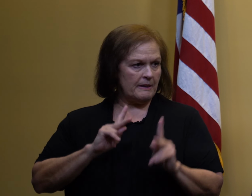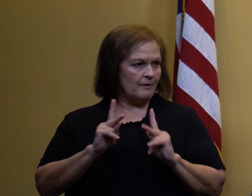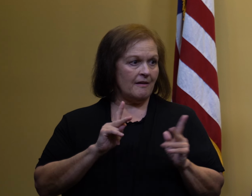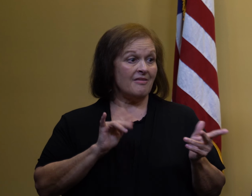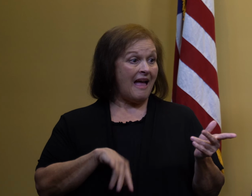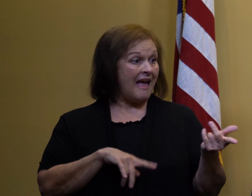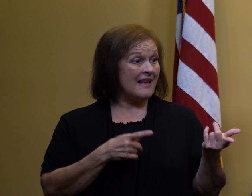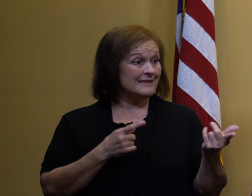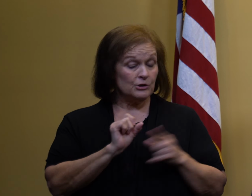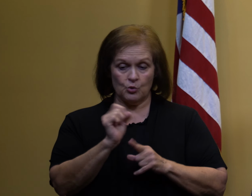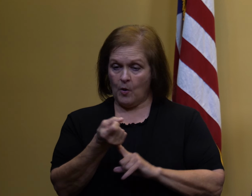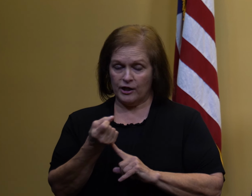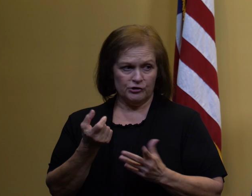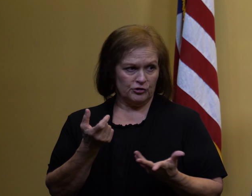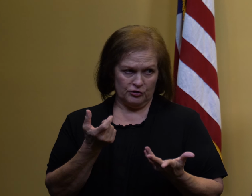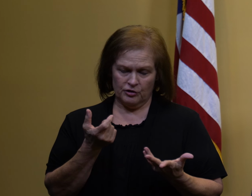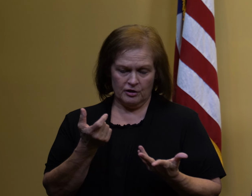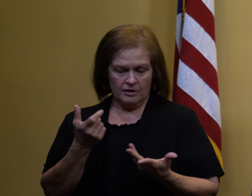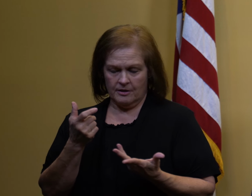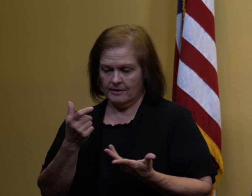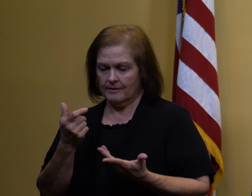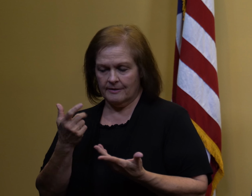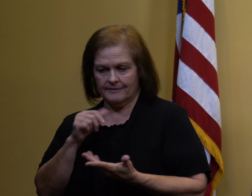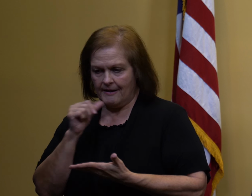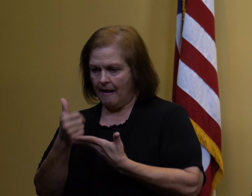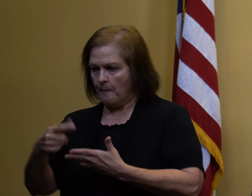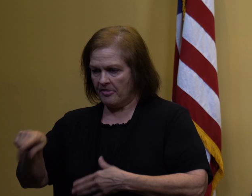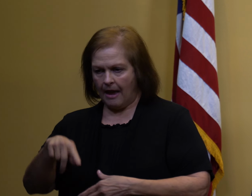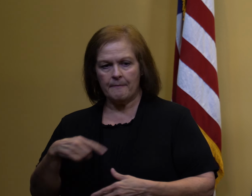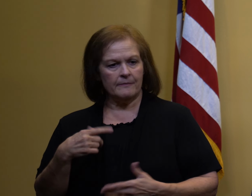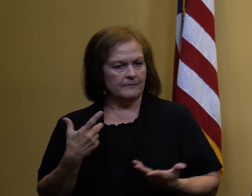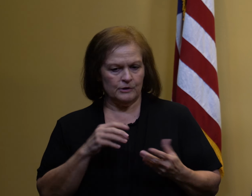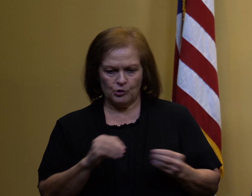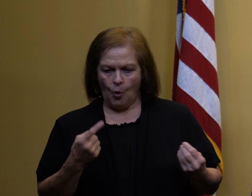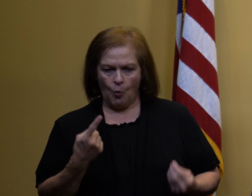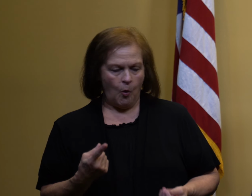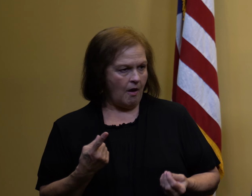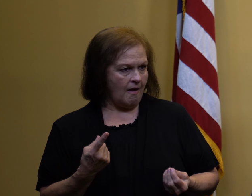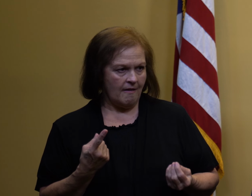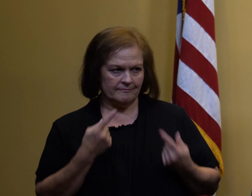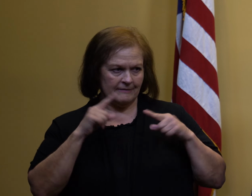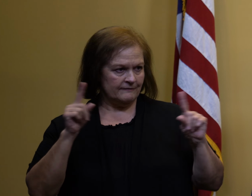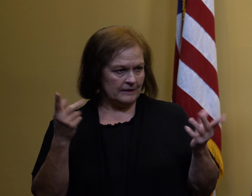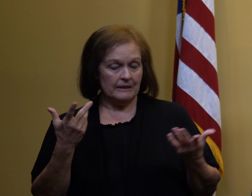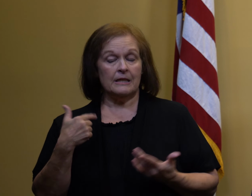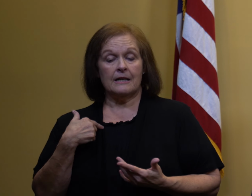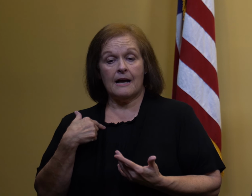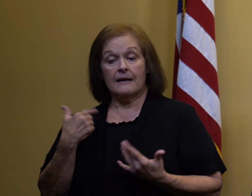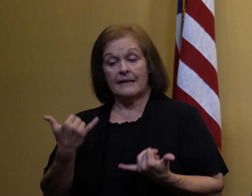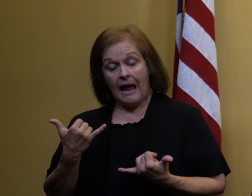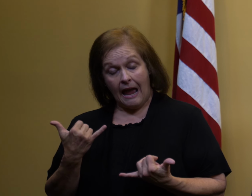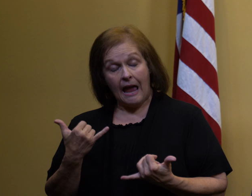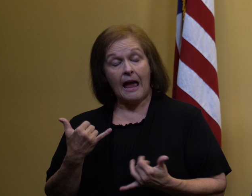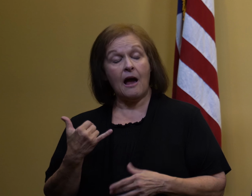anyone. So no one's winning here. So I'm looking to get back to balance, and I believe that the New Orleans City Council that